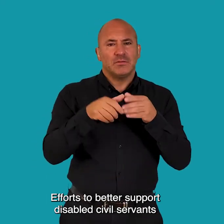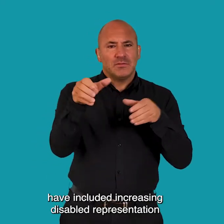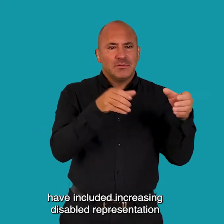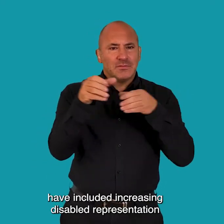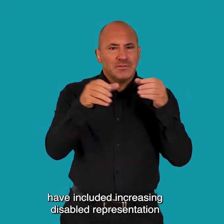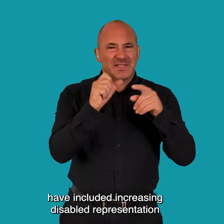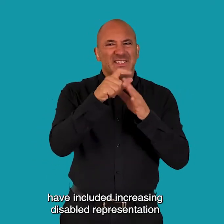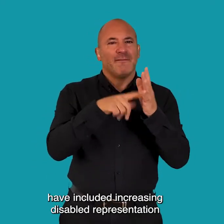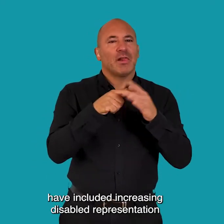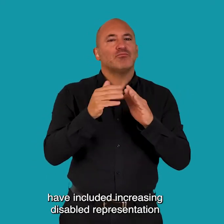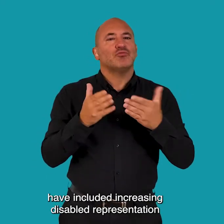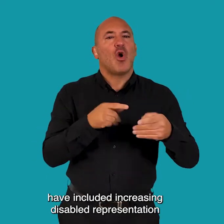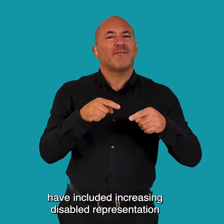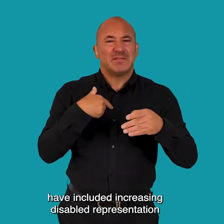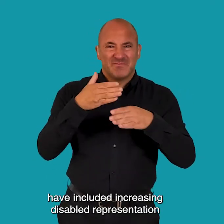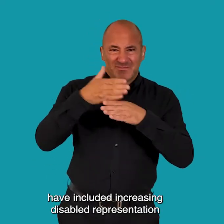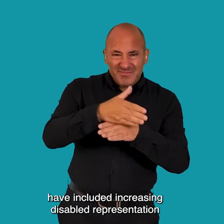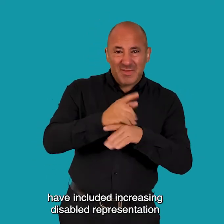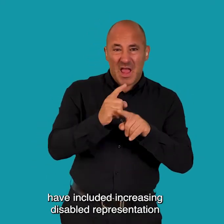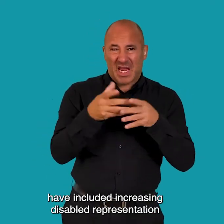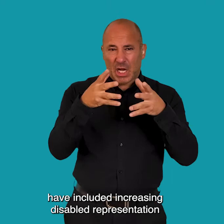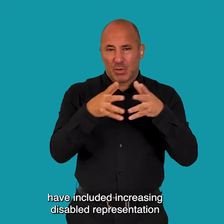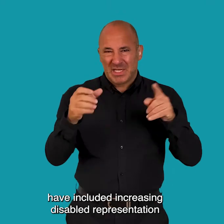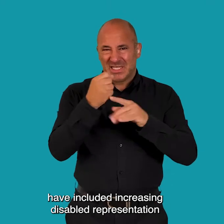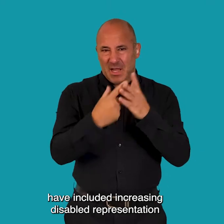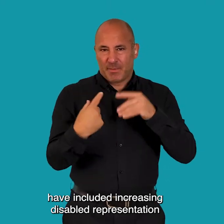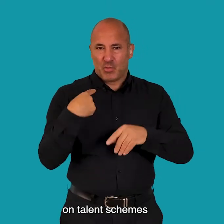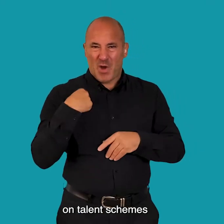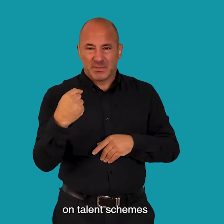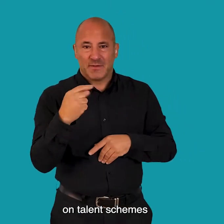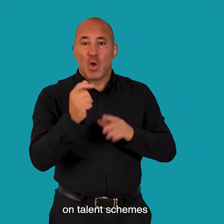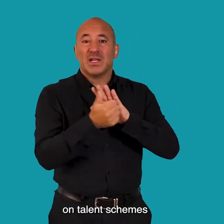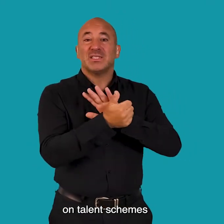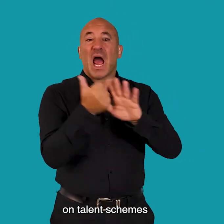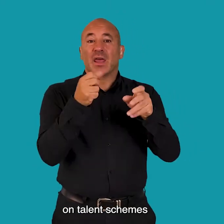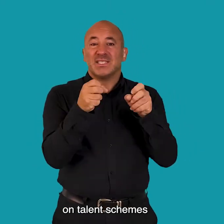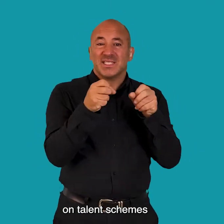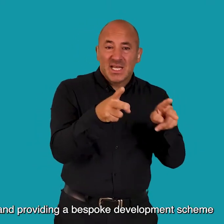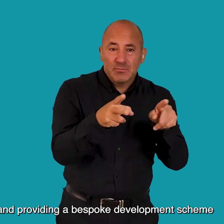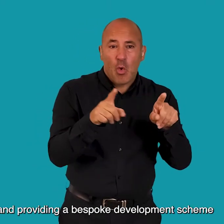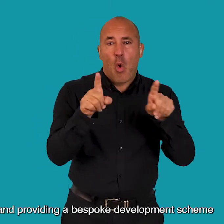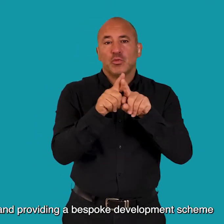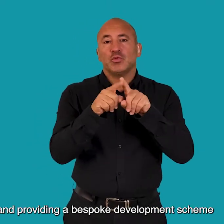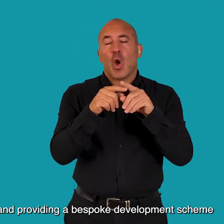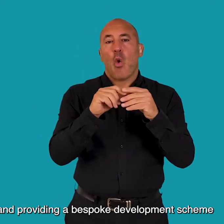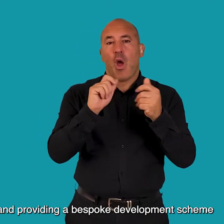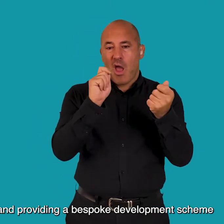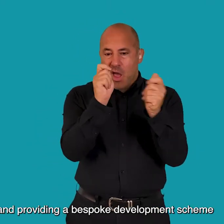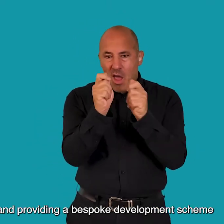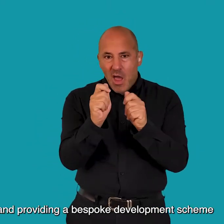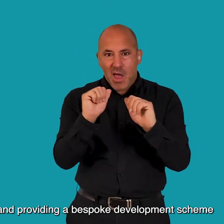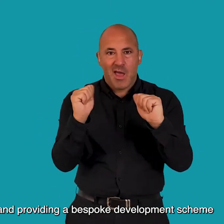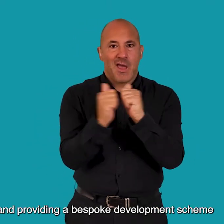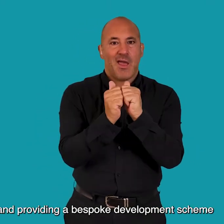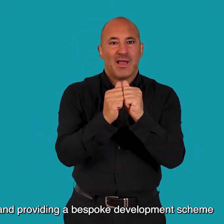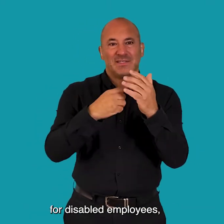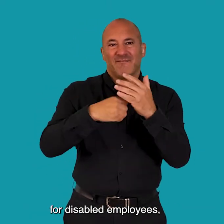have included increasing disabled representation on talent schemes and providing a bespoke development scheme for